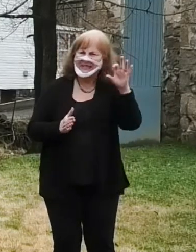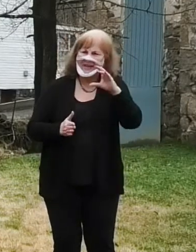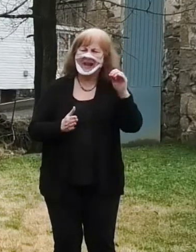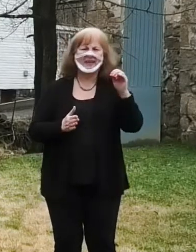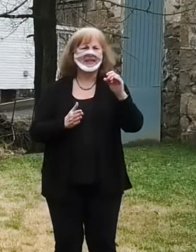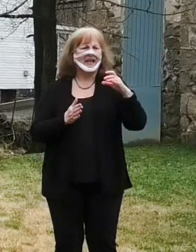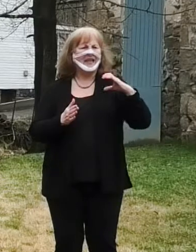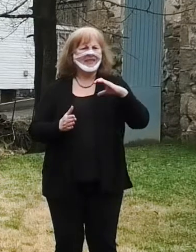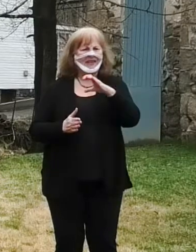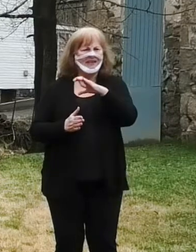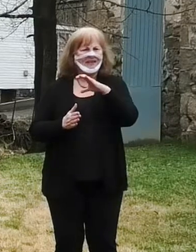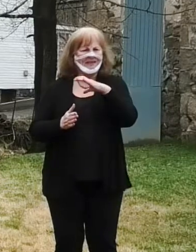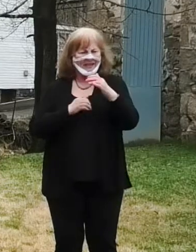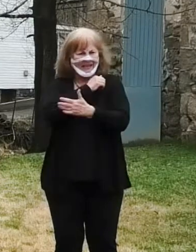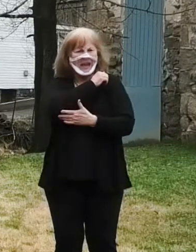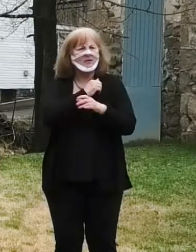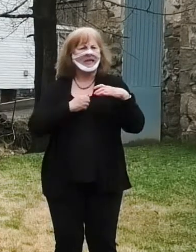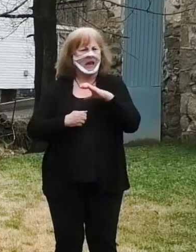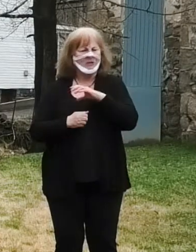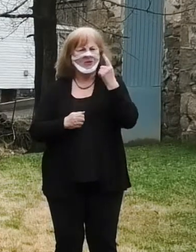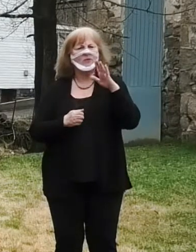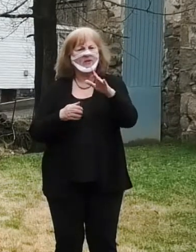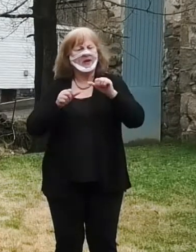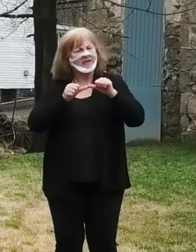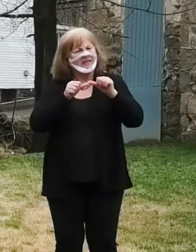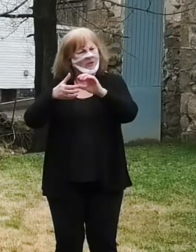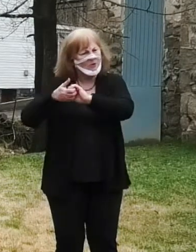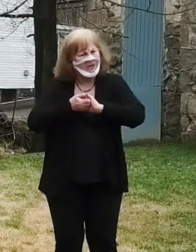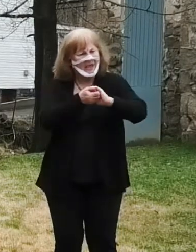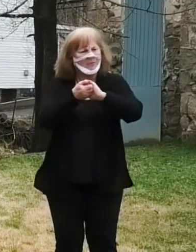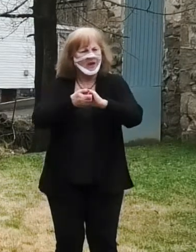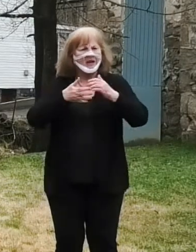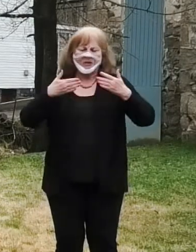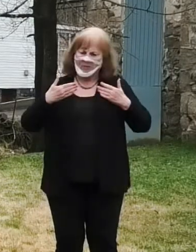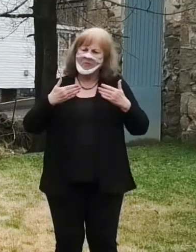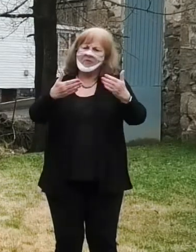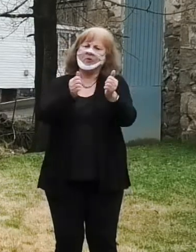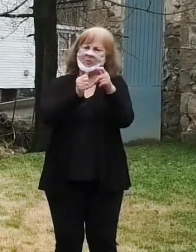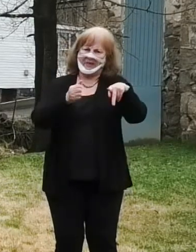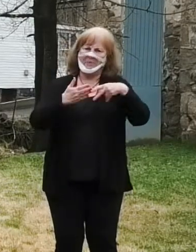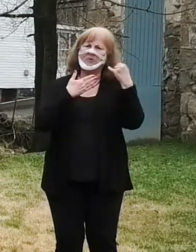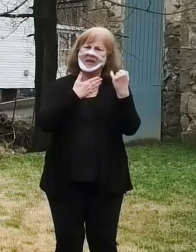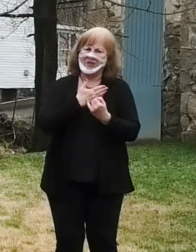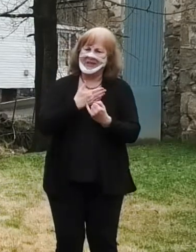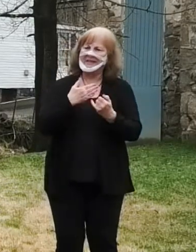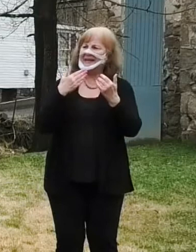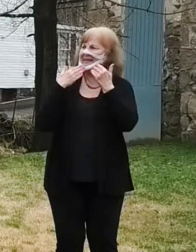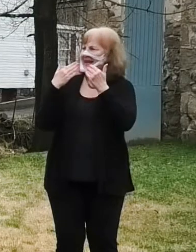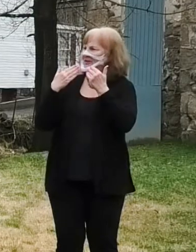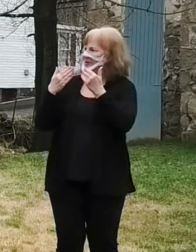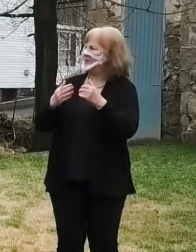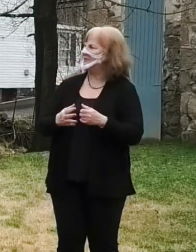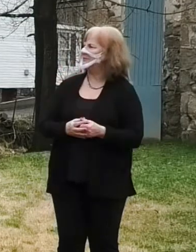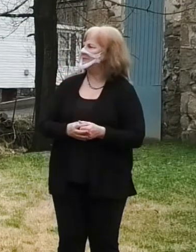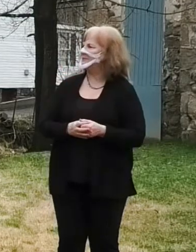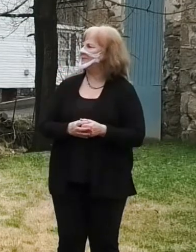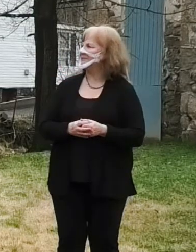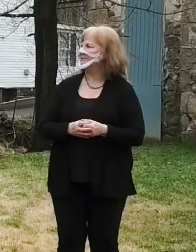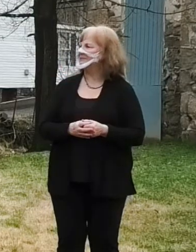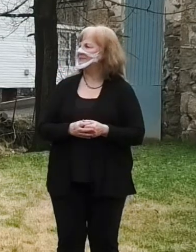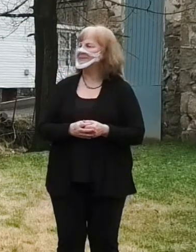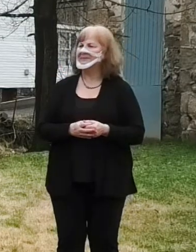county council for their continued collaboration in moving these projects forward. Thanks, Karen.